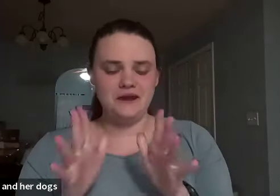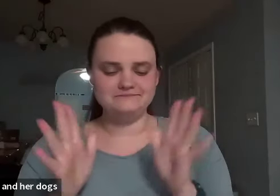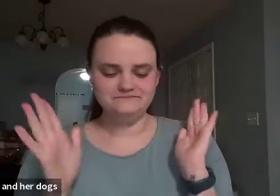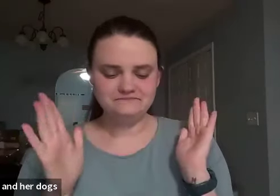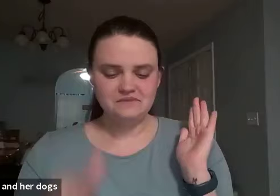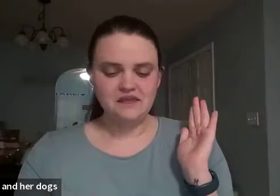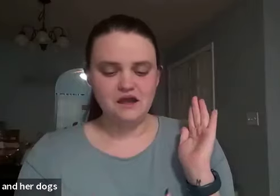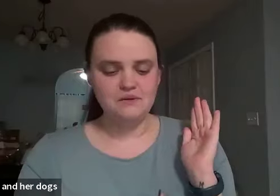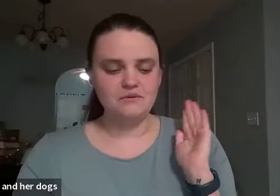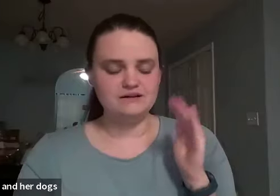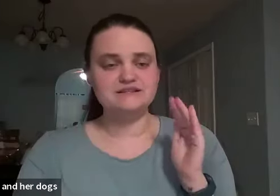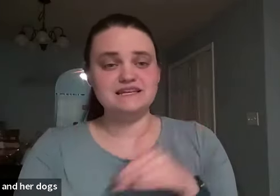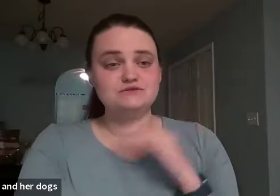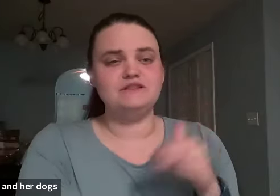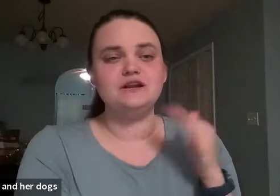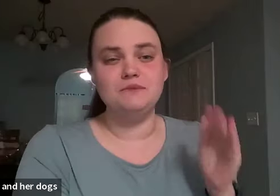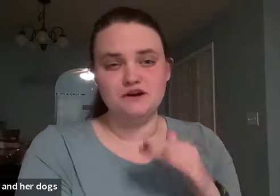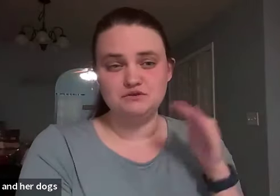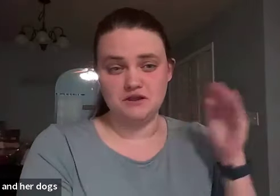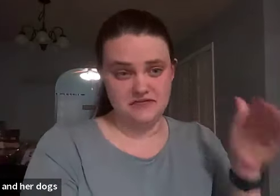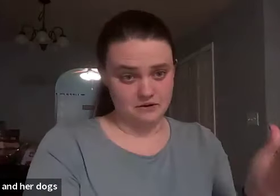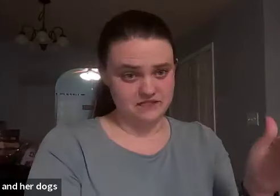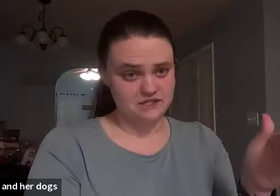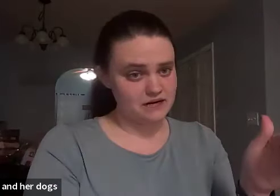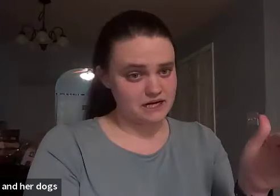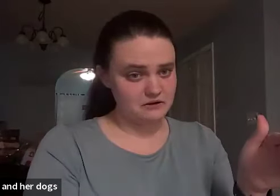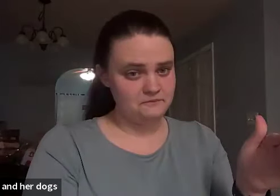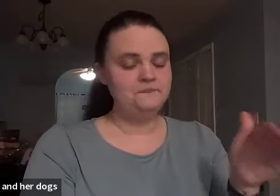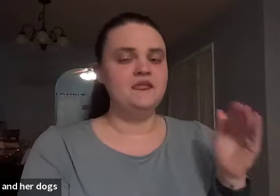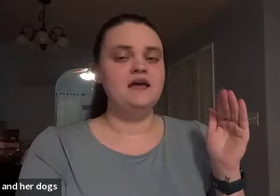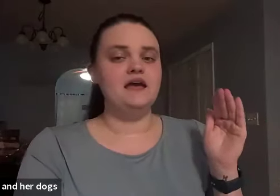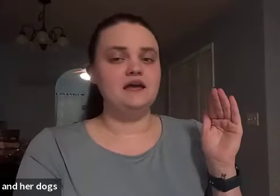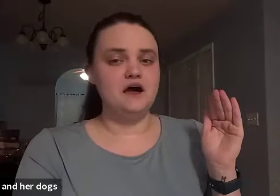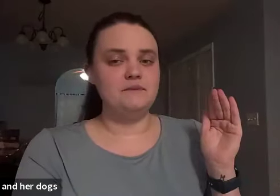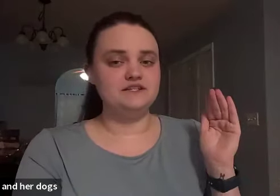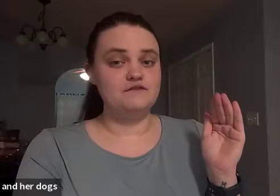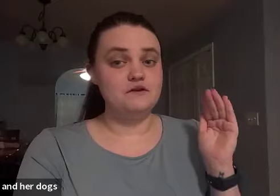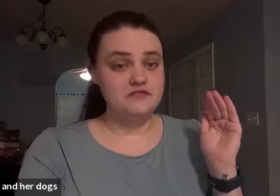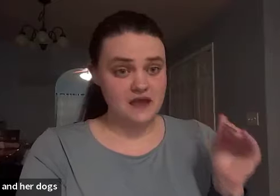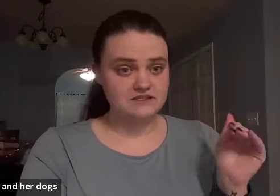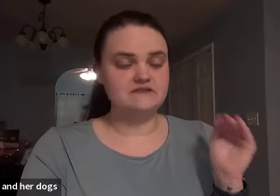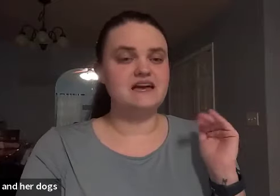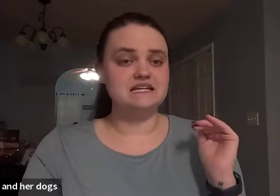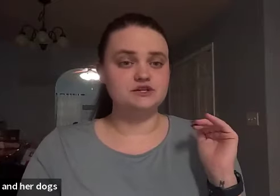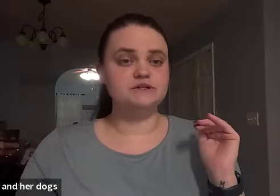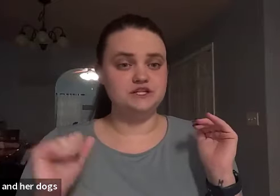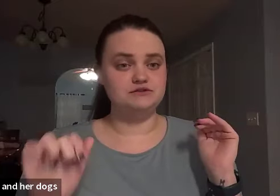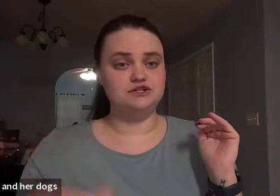Okay. What I was gonna say is we're gonna move on to our thousands right now. And so for 1,000, that is going to use